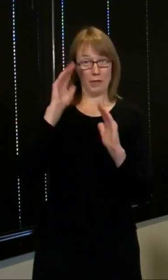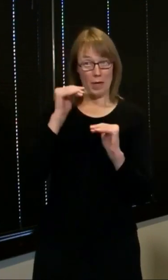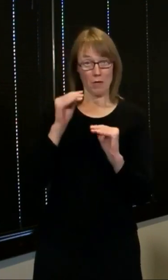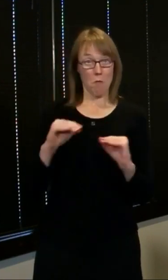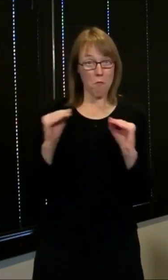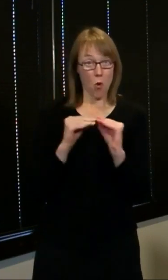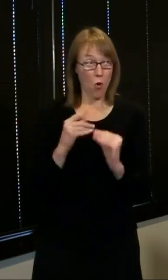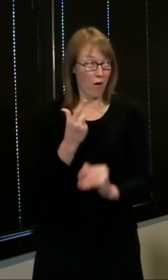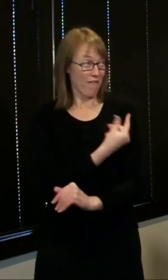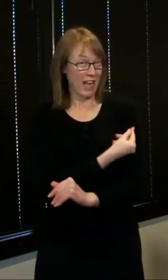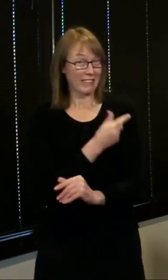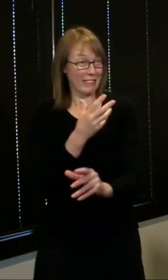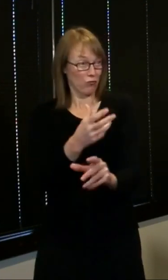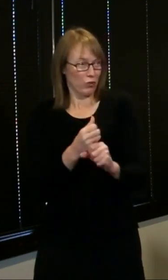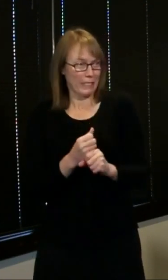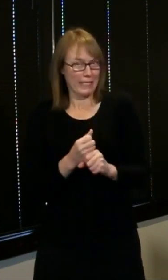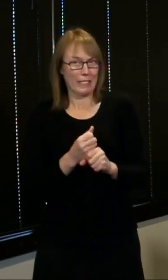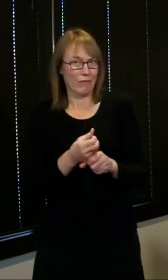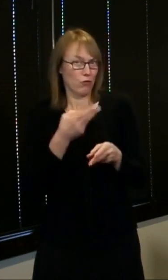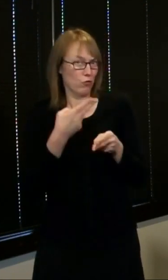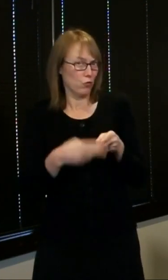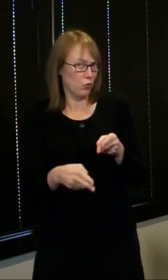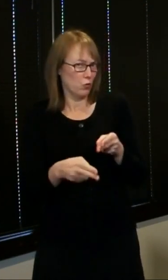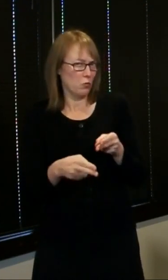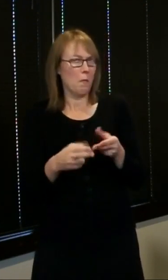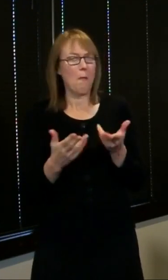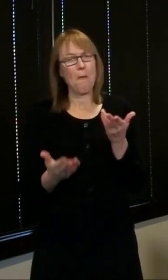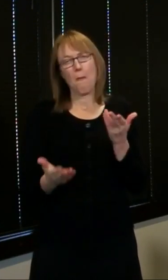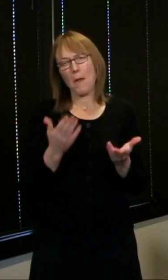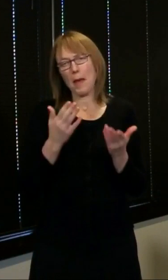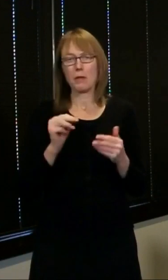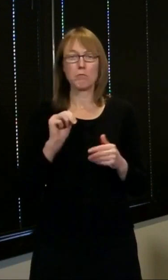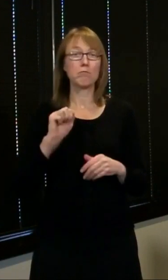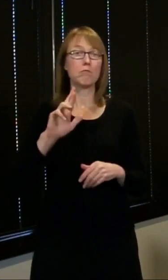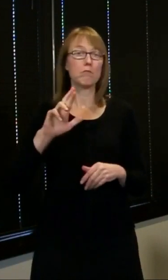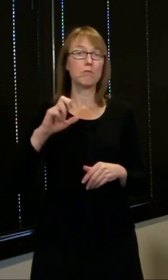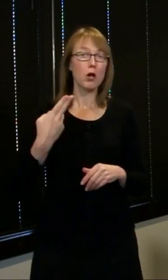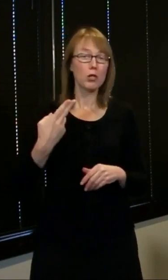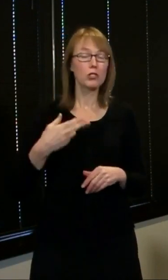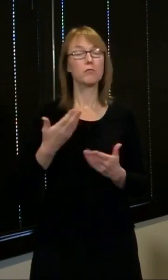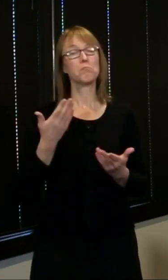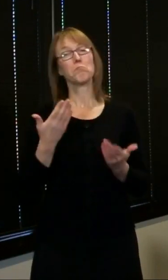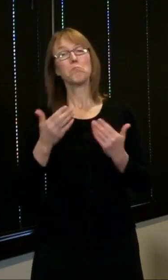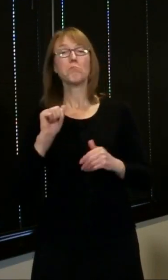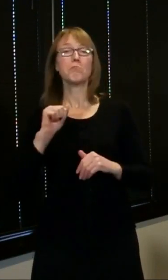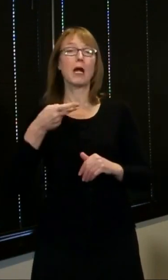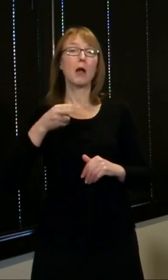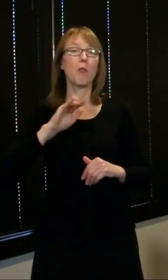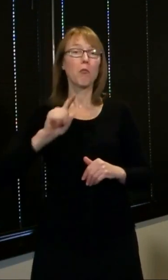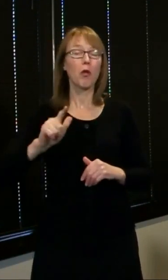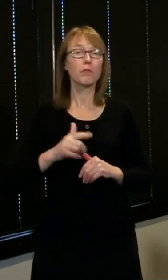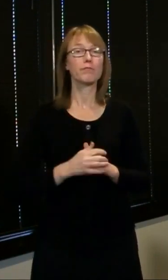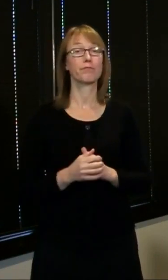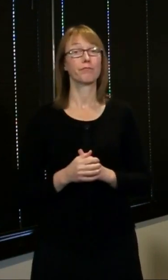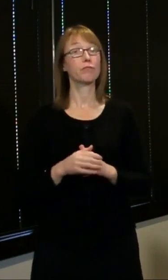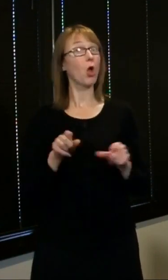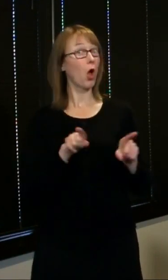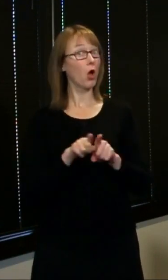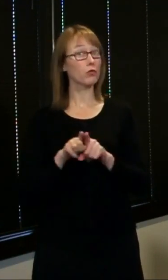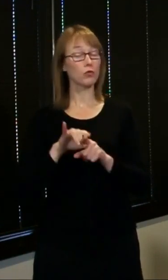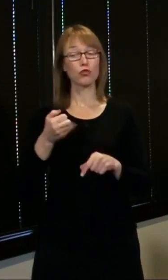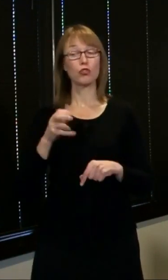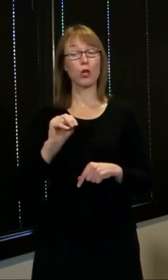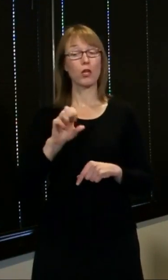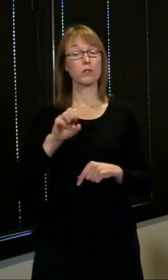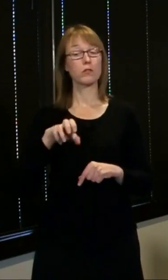soon. We're projecting probably March, April timeframe. And we don't know what's going to be the impact of the Johnson & Johnson vaccine